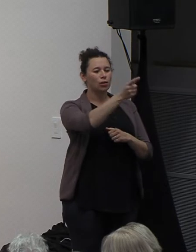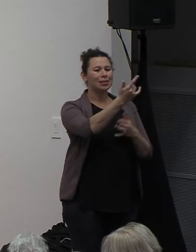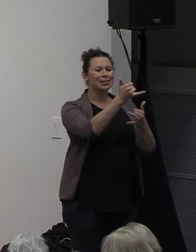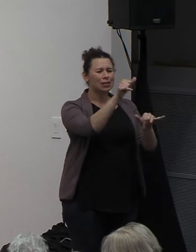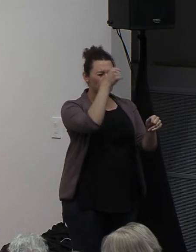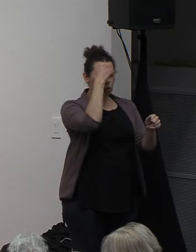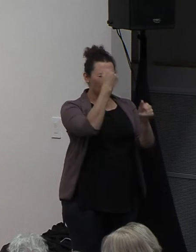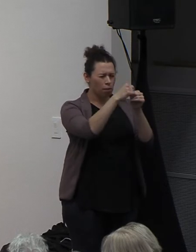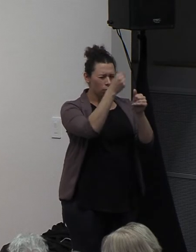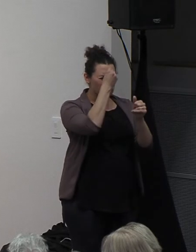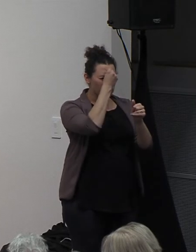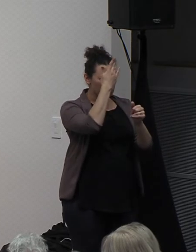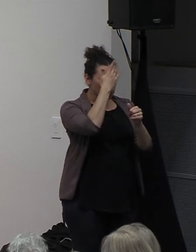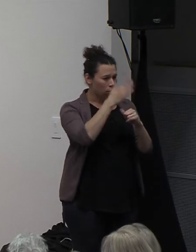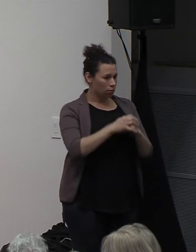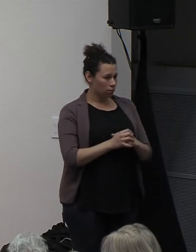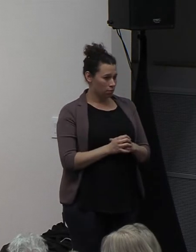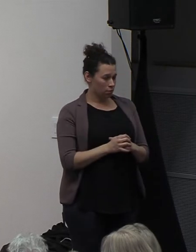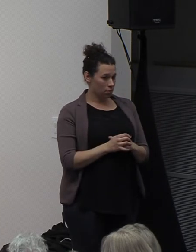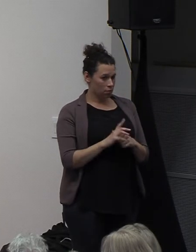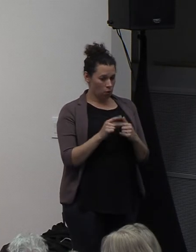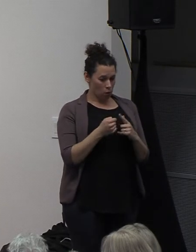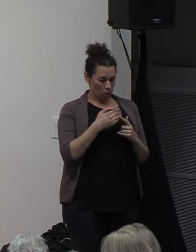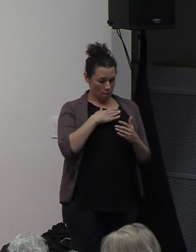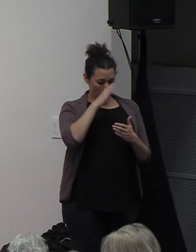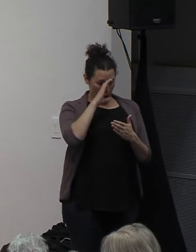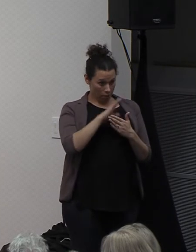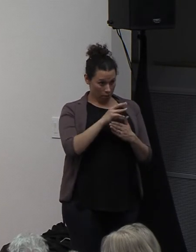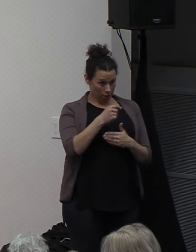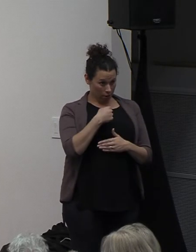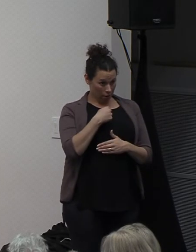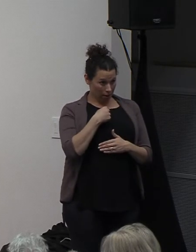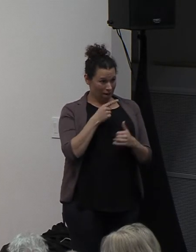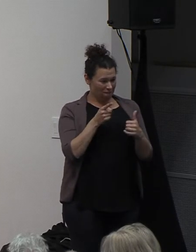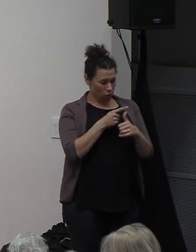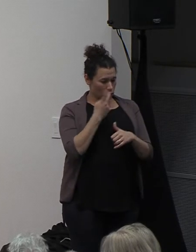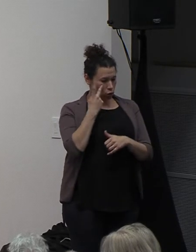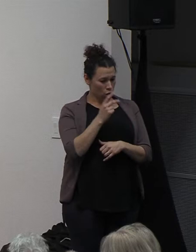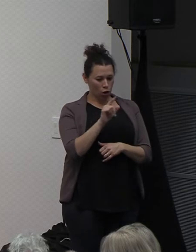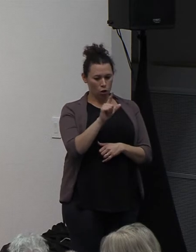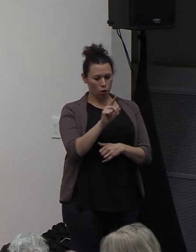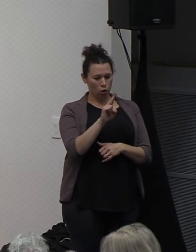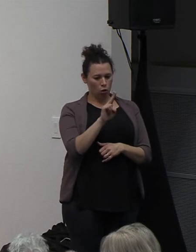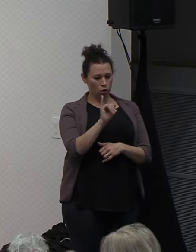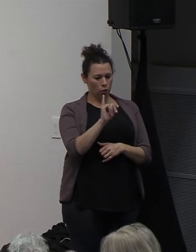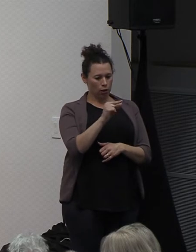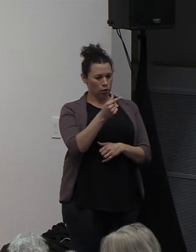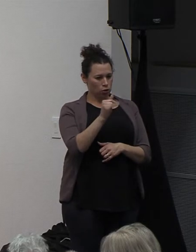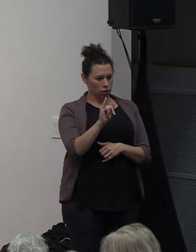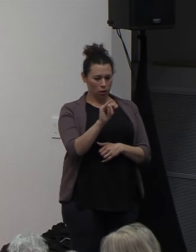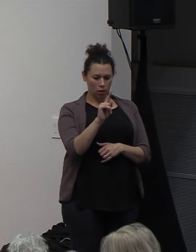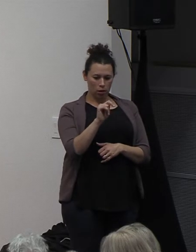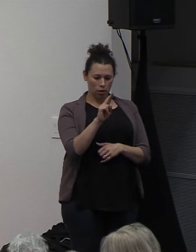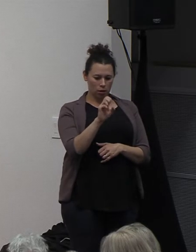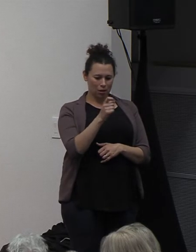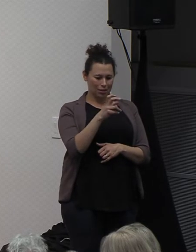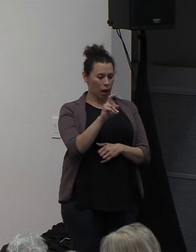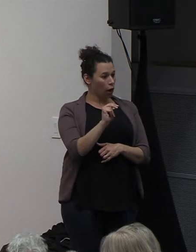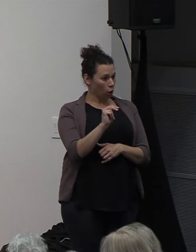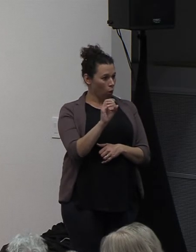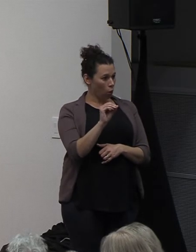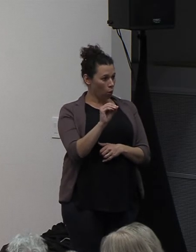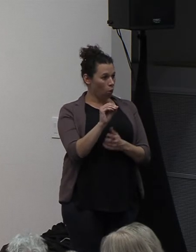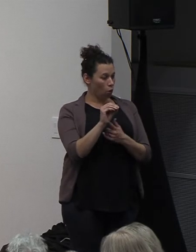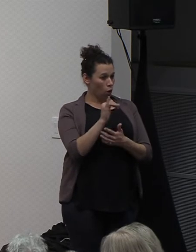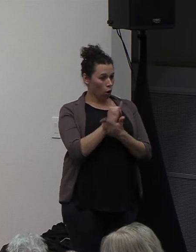my husband and I first saw Luigi Toscano's Lest We Forget in 2018, when it was